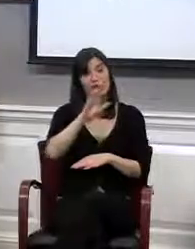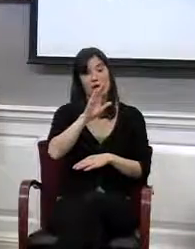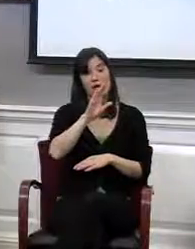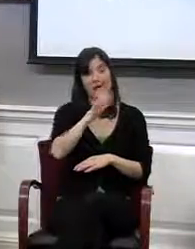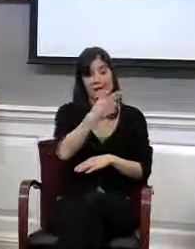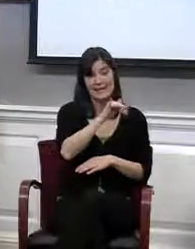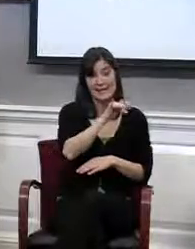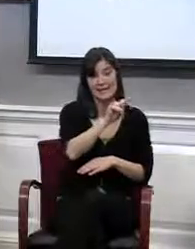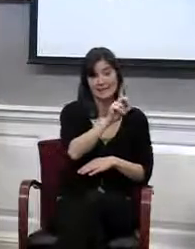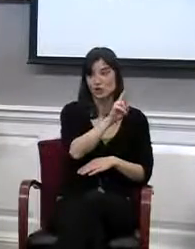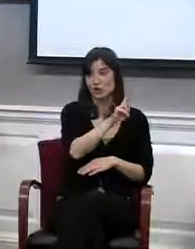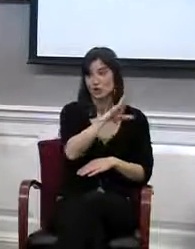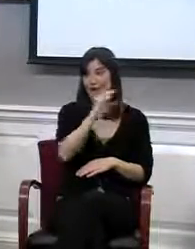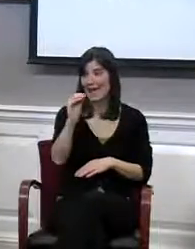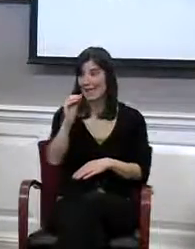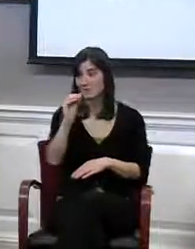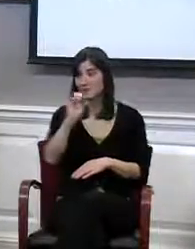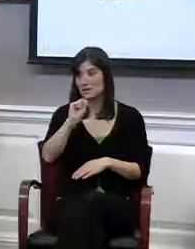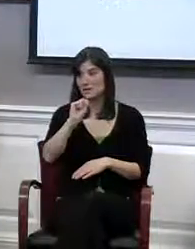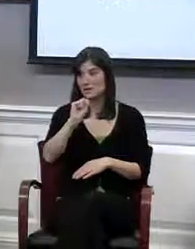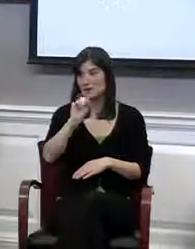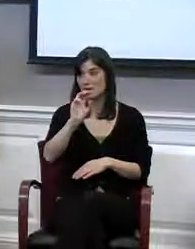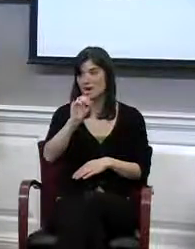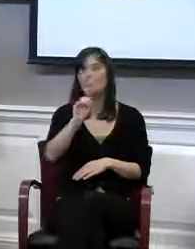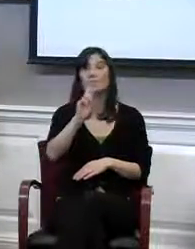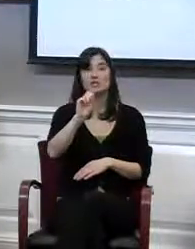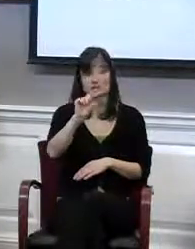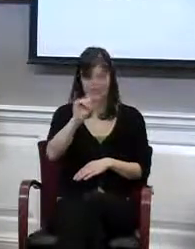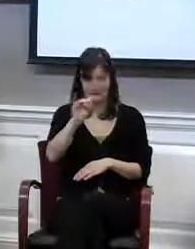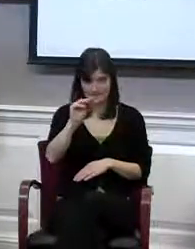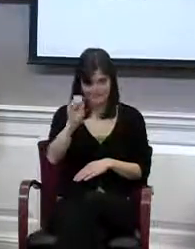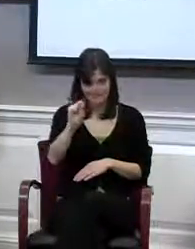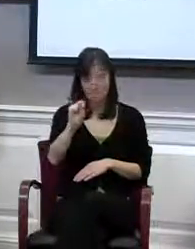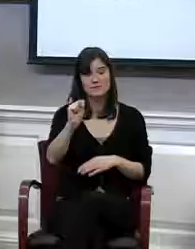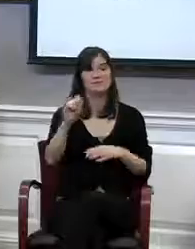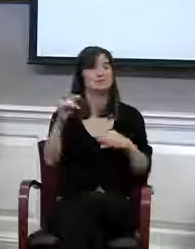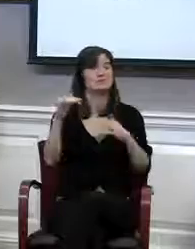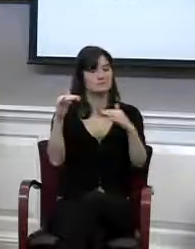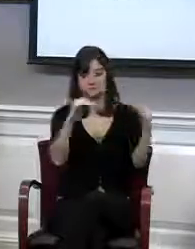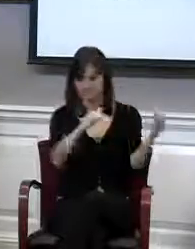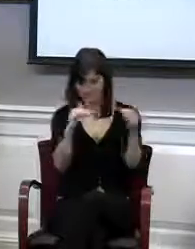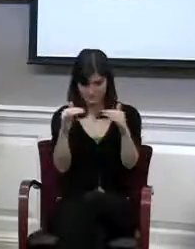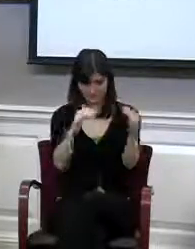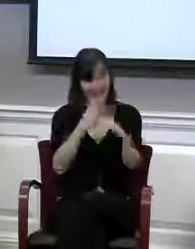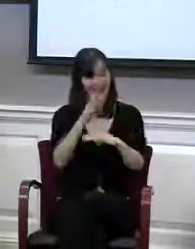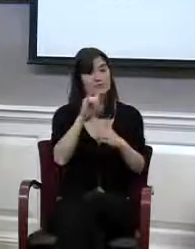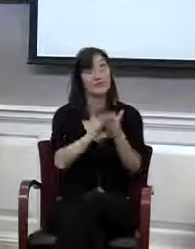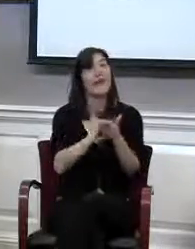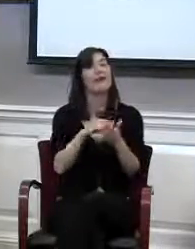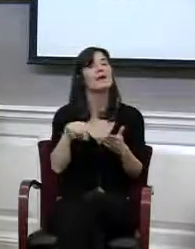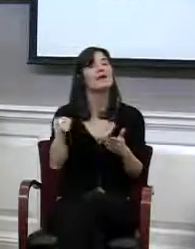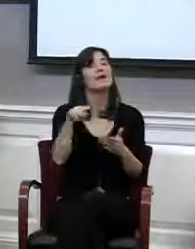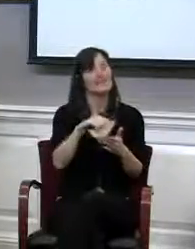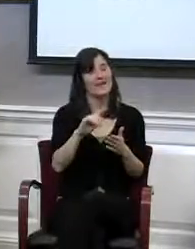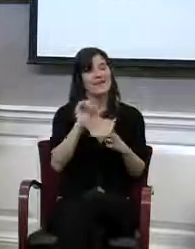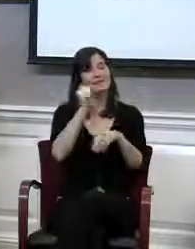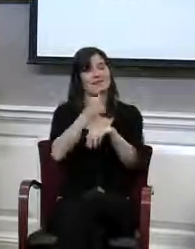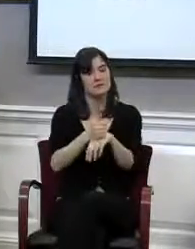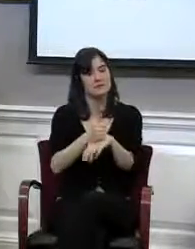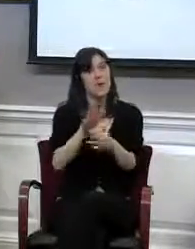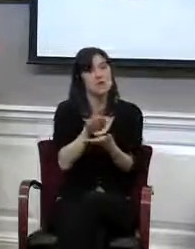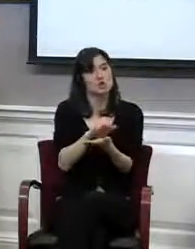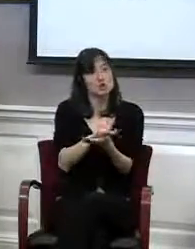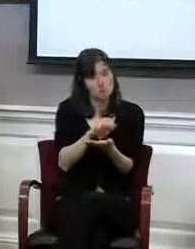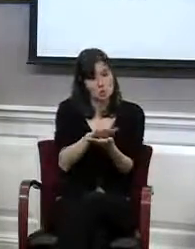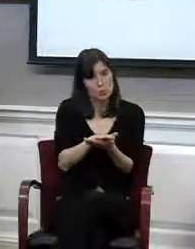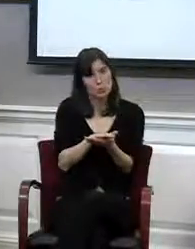Gujarat, the Center for Social Justice began carrying out a more formal school-based education for human rights program. They prefer education for